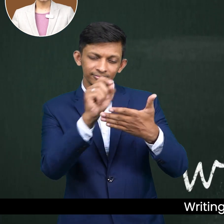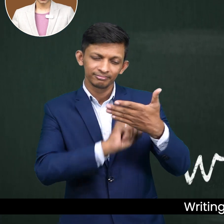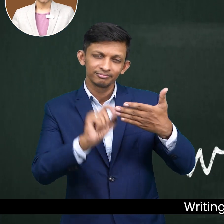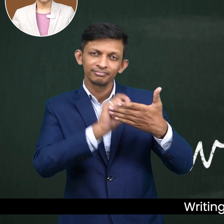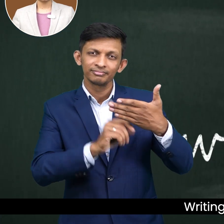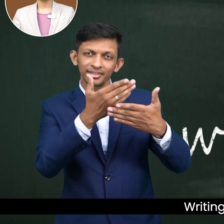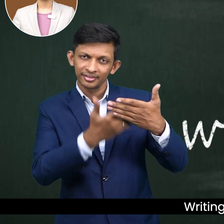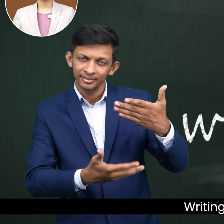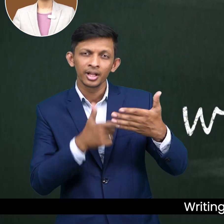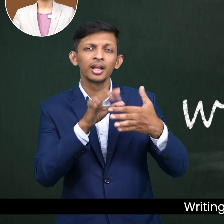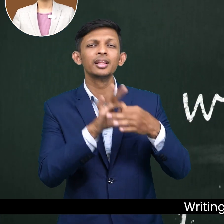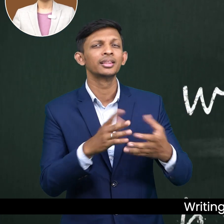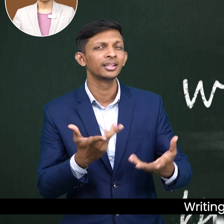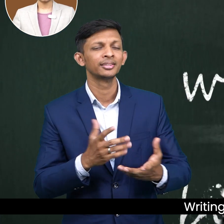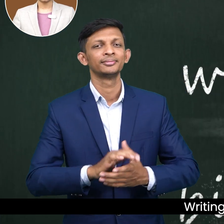Writing and script.